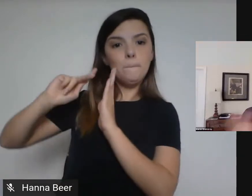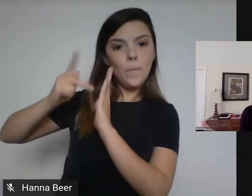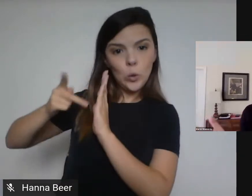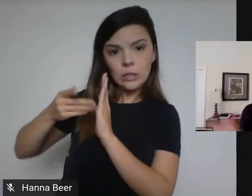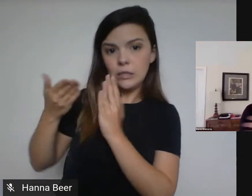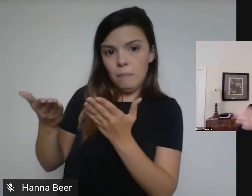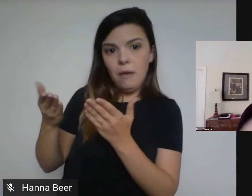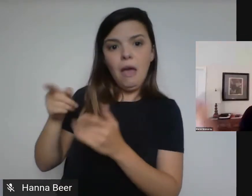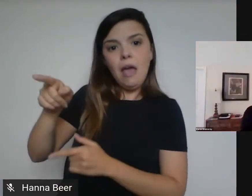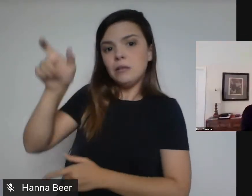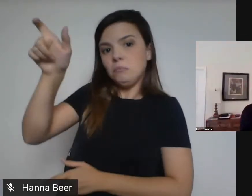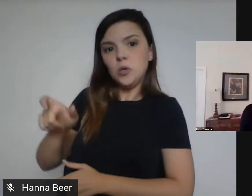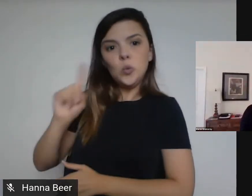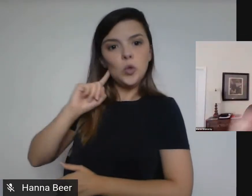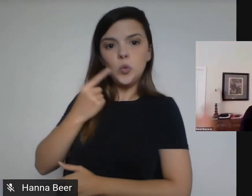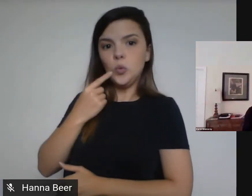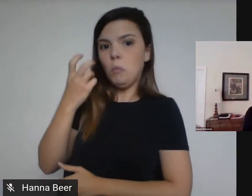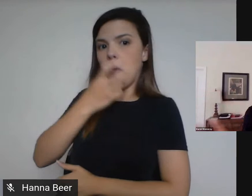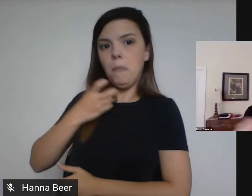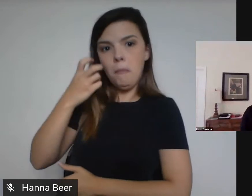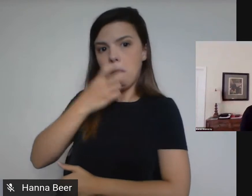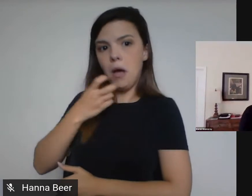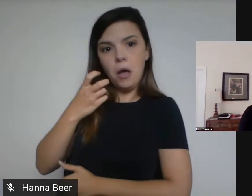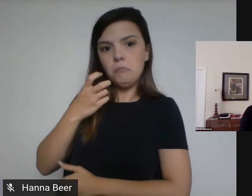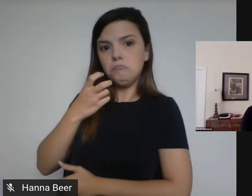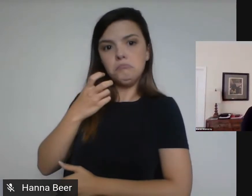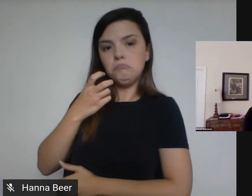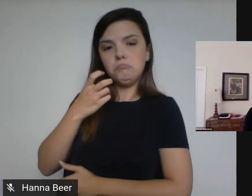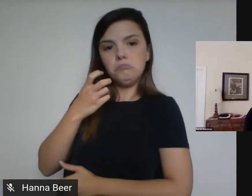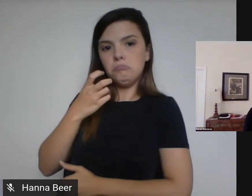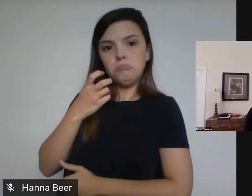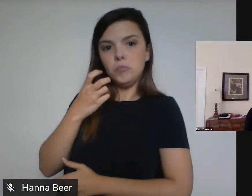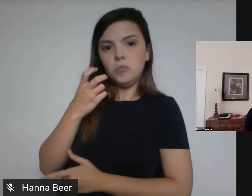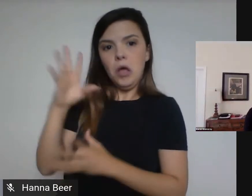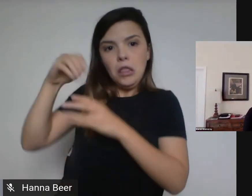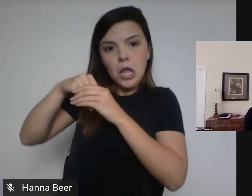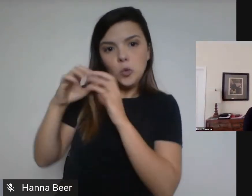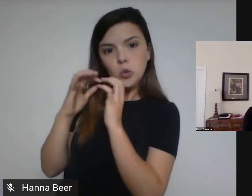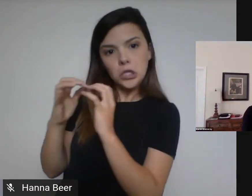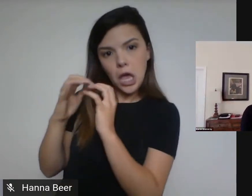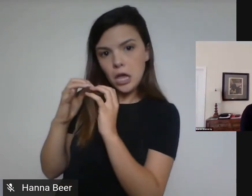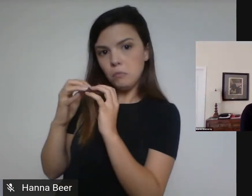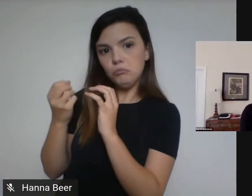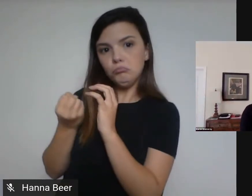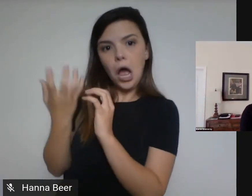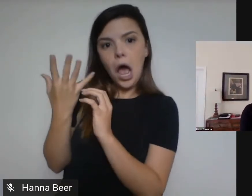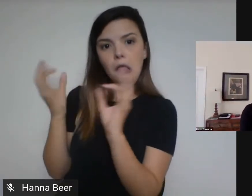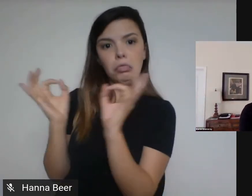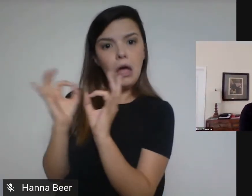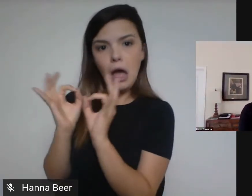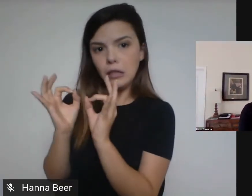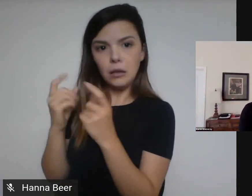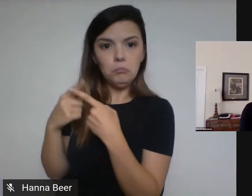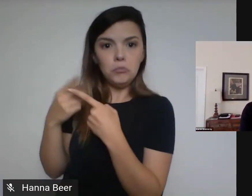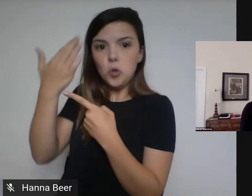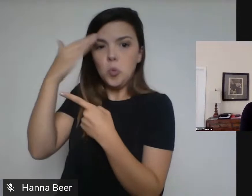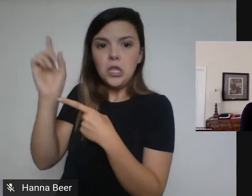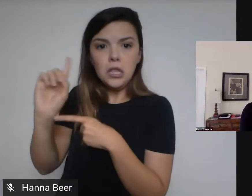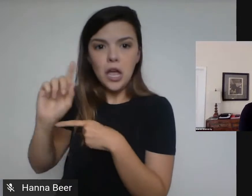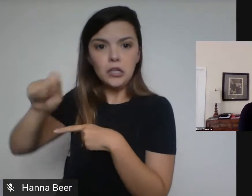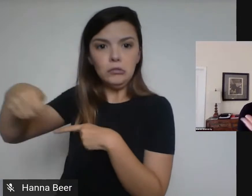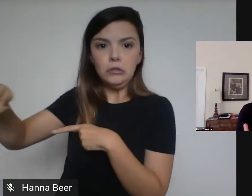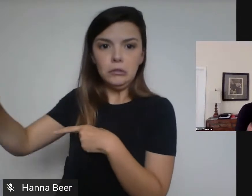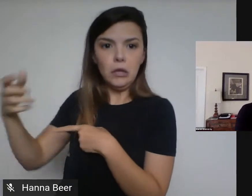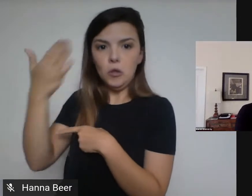show activations because they don't understand sign and they can't produce sign. I mean, this isn't quite answering.